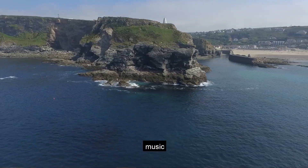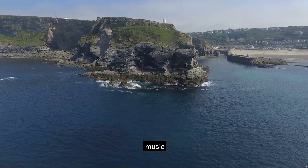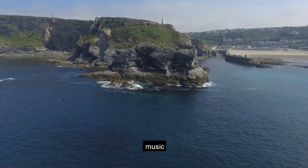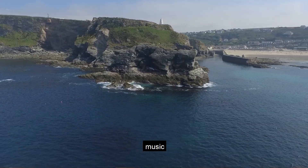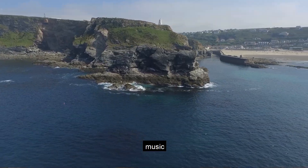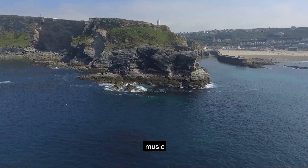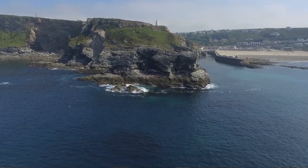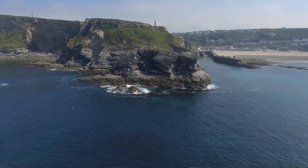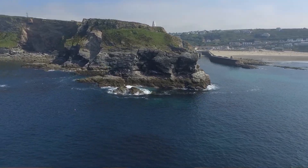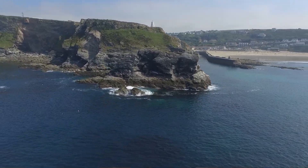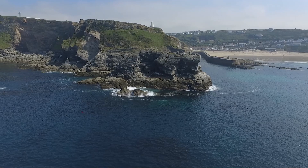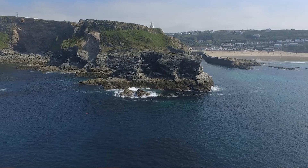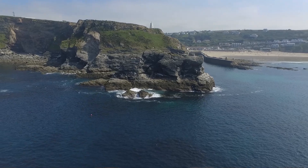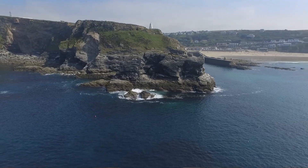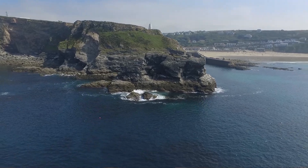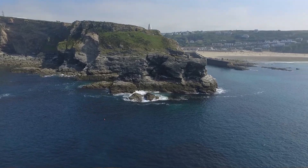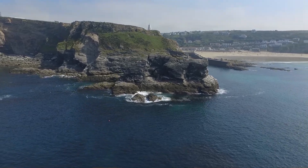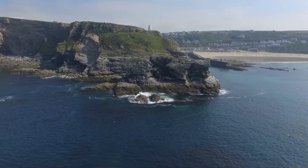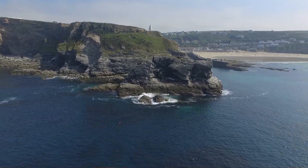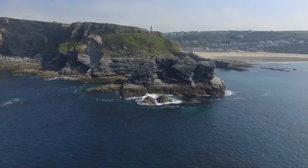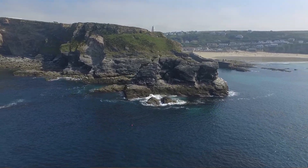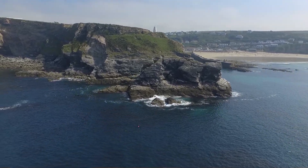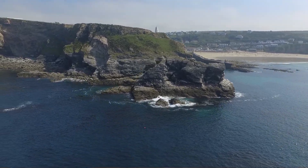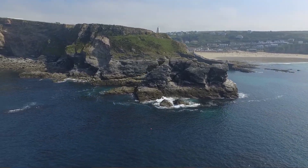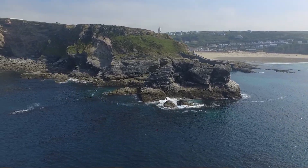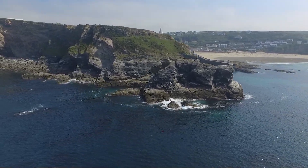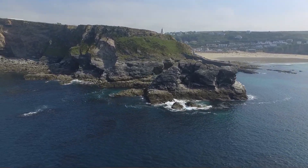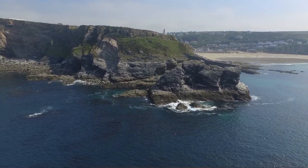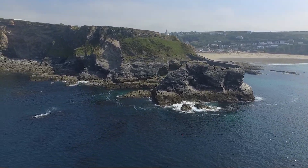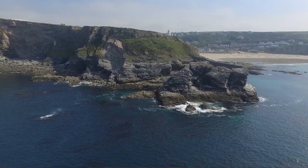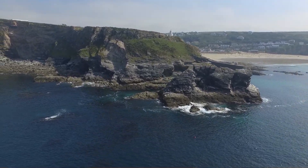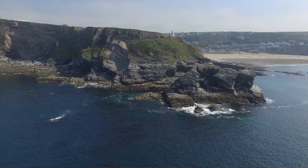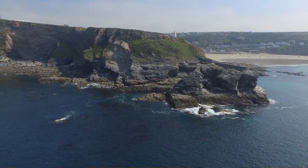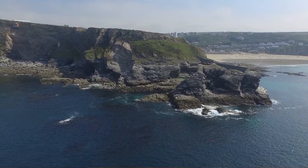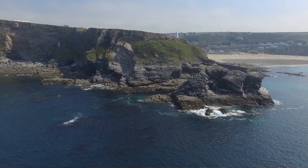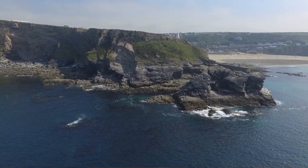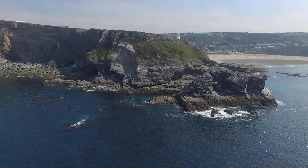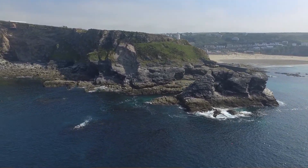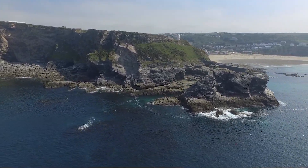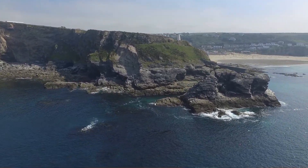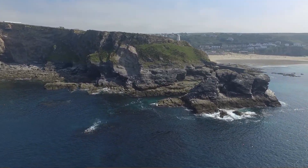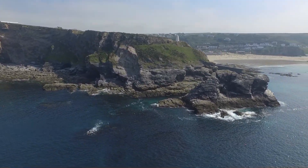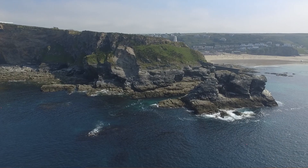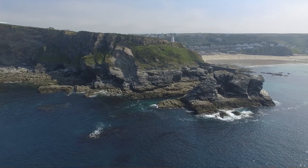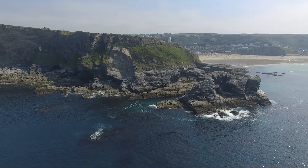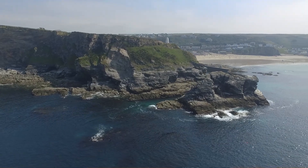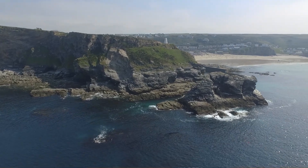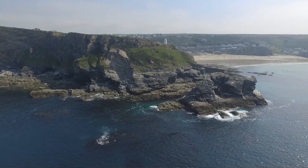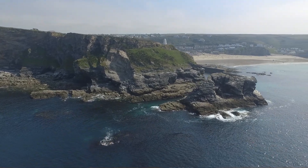can almost see it, that dream I'm dreaming, but there's a voice inside